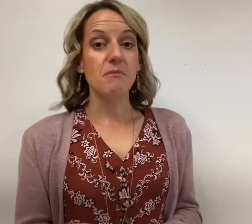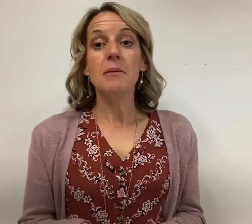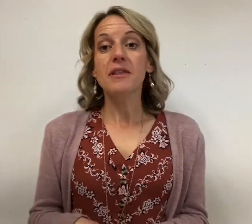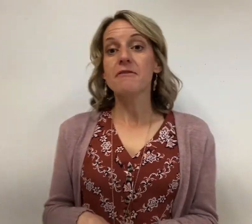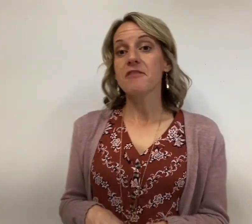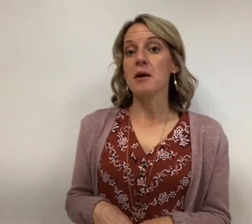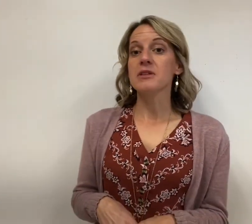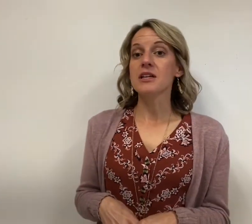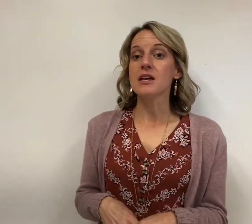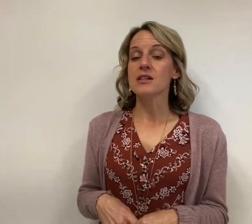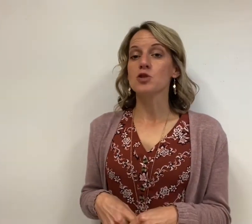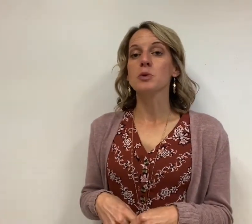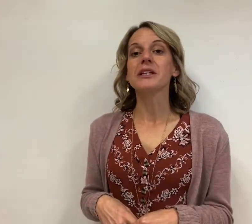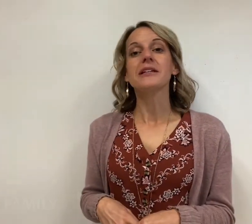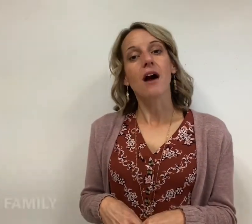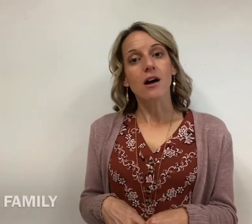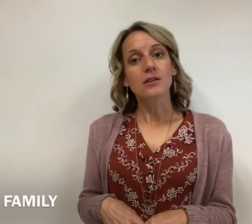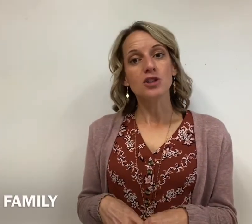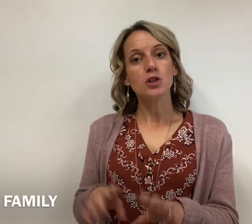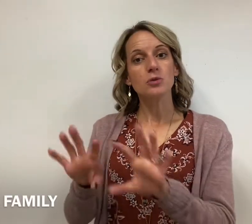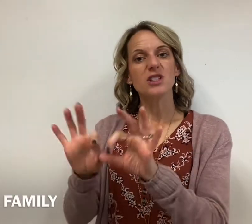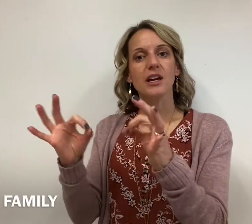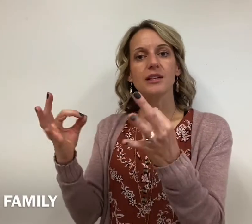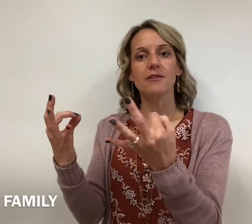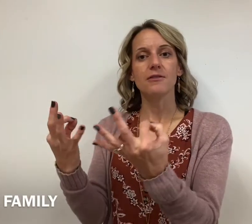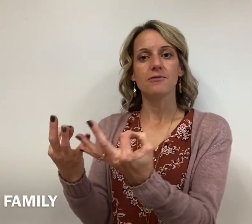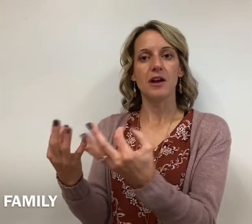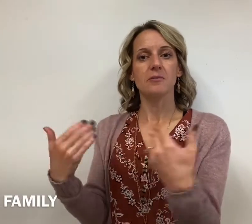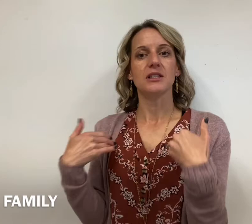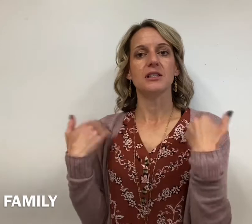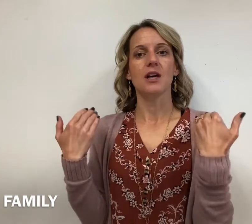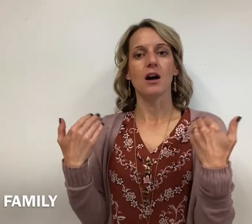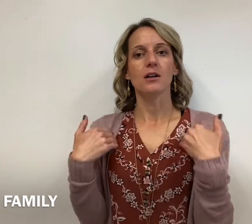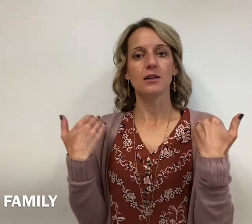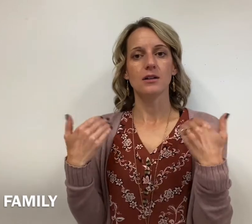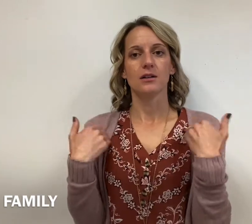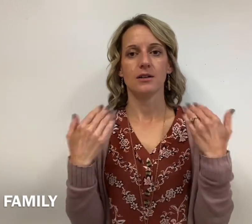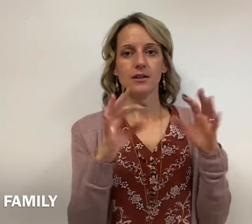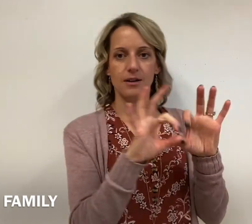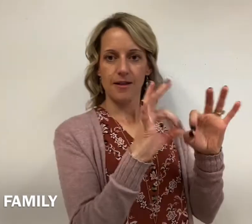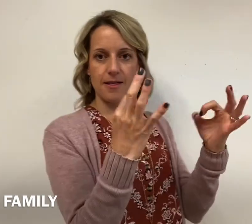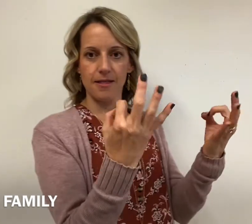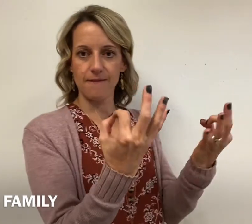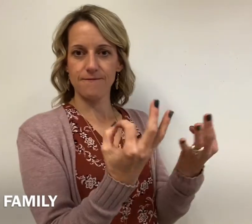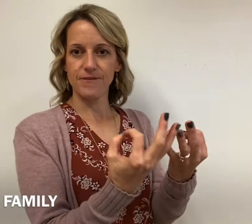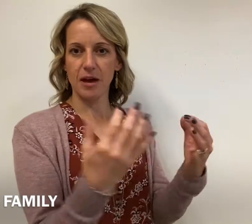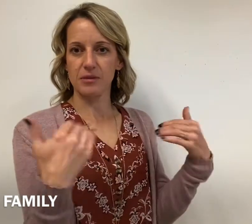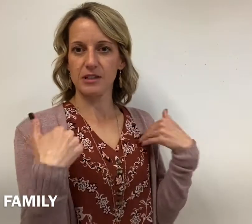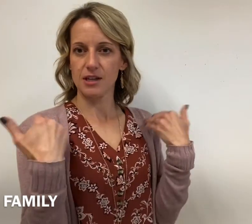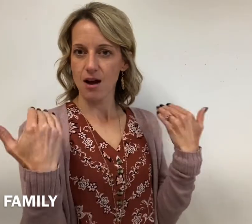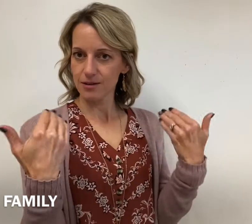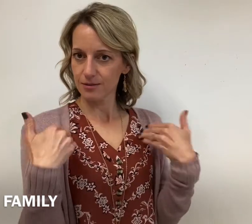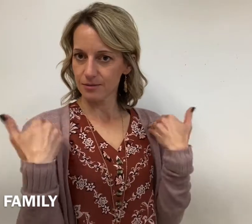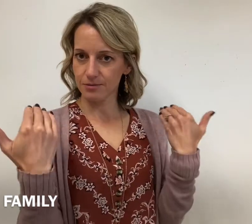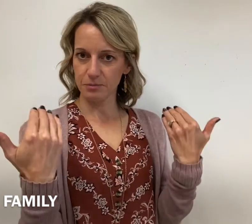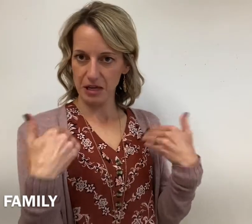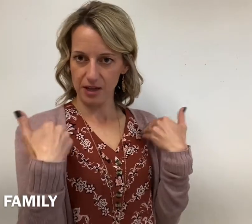Maybe the family is really young, so you would sign the family is young. Family is young. B hand